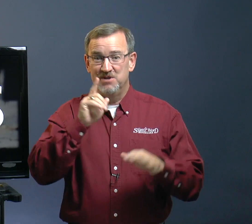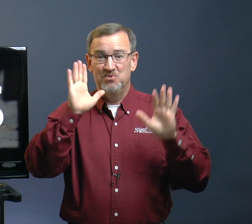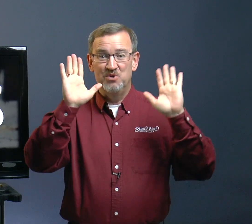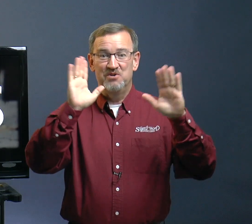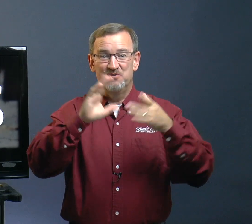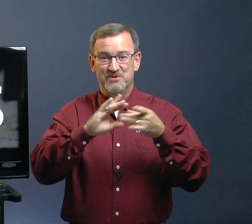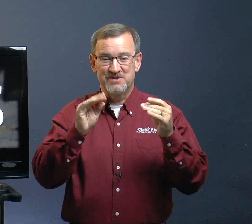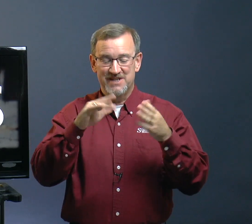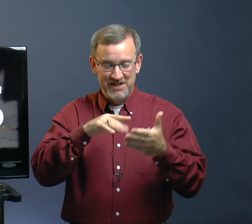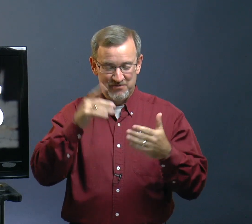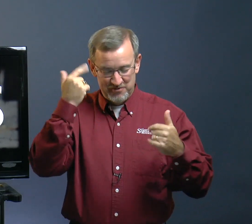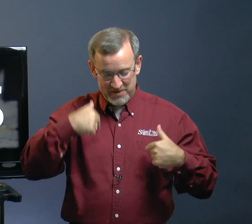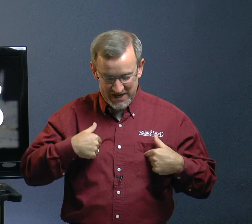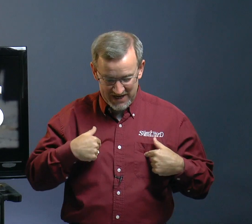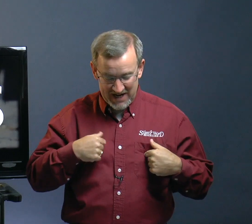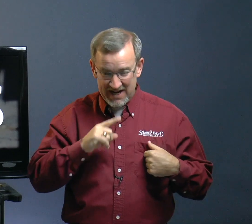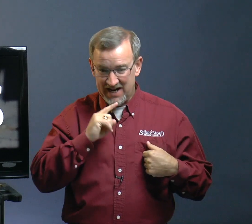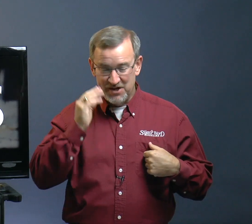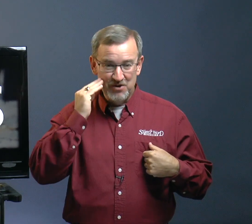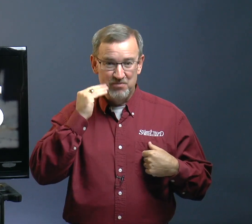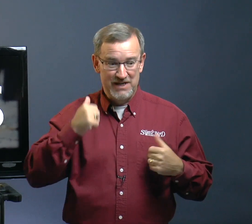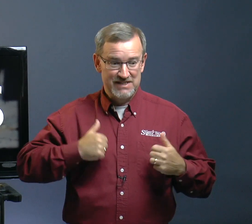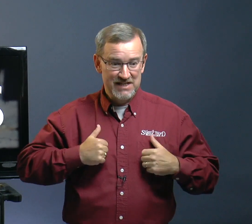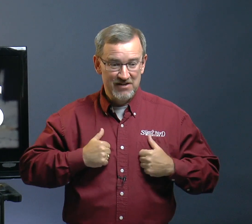a wonderful study for me. I know myself,